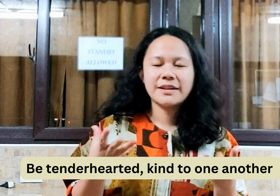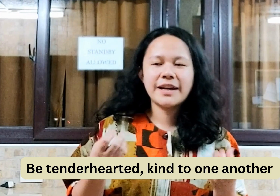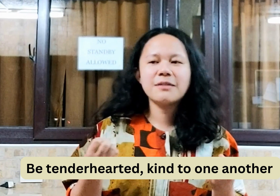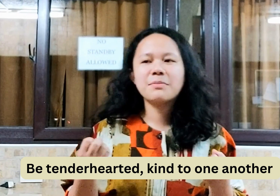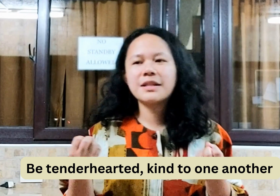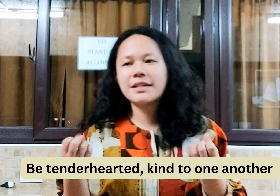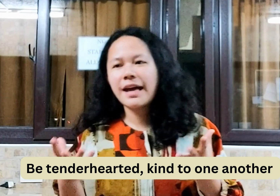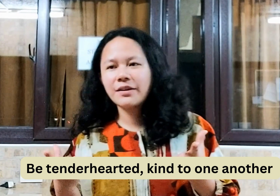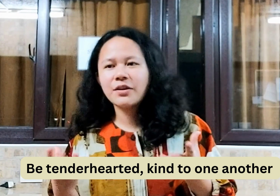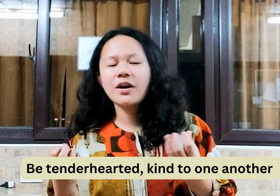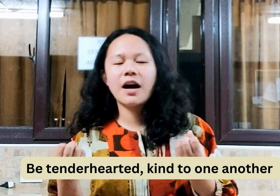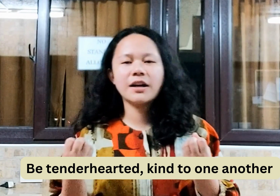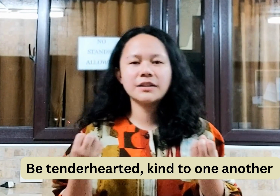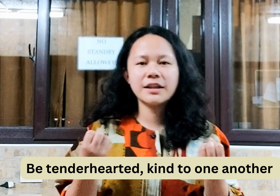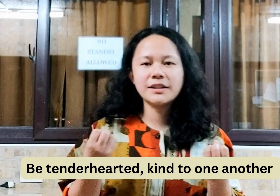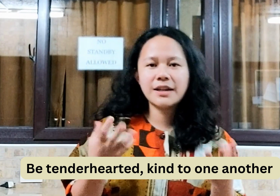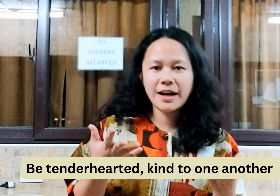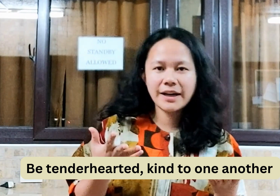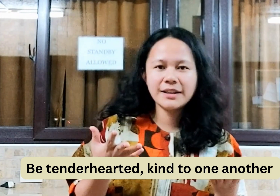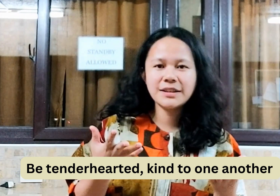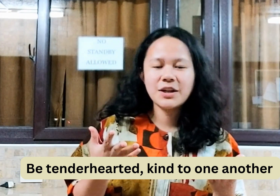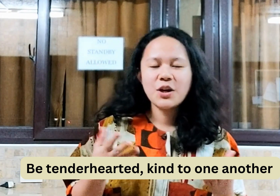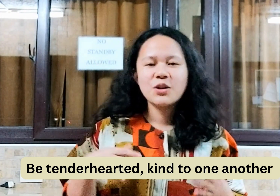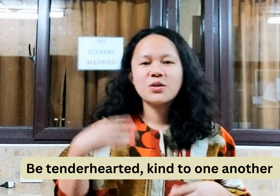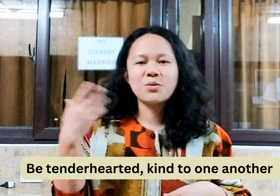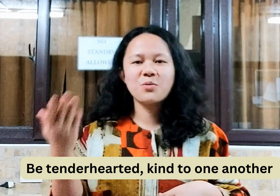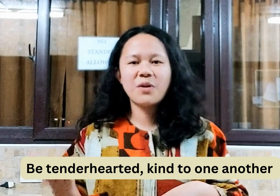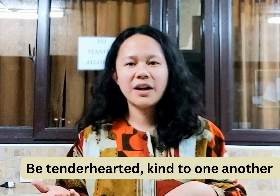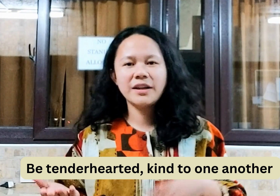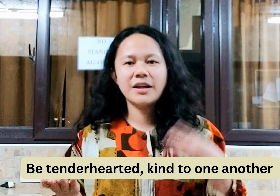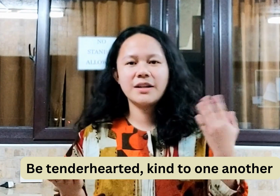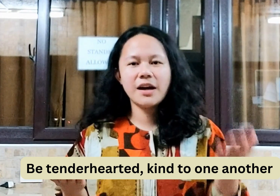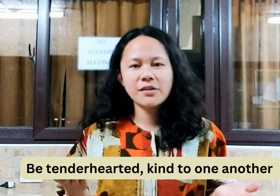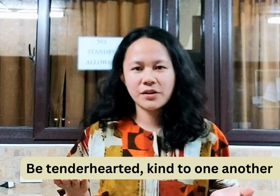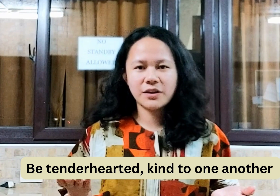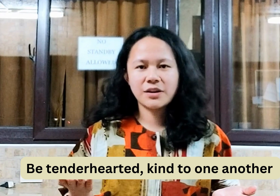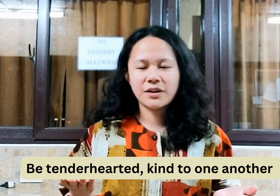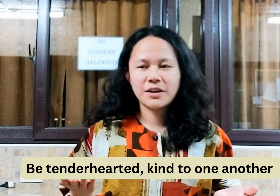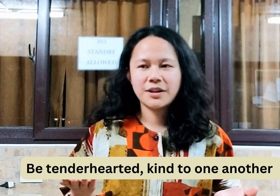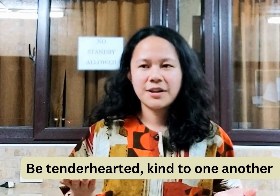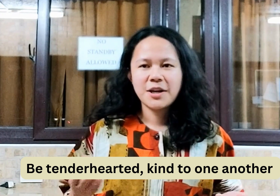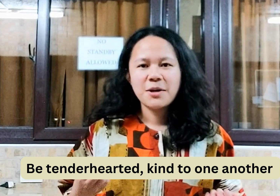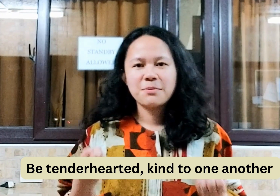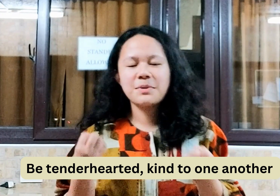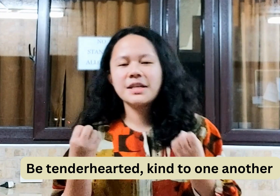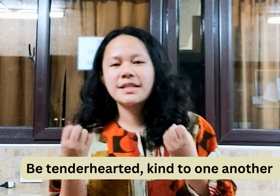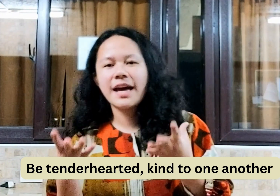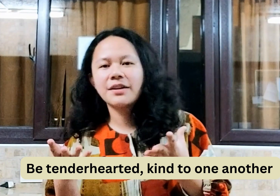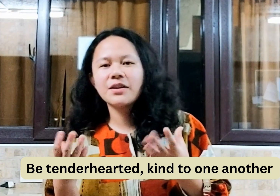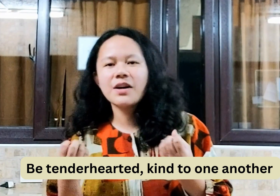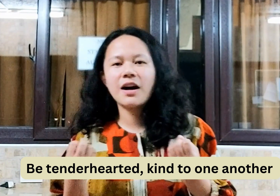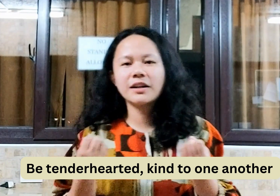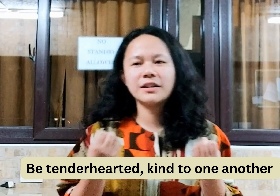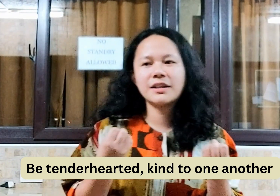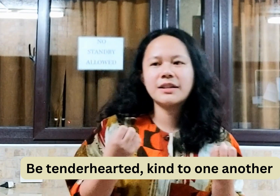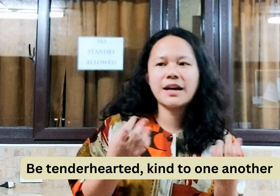Again, be tender-hearted, kind to one another. Be tender-hearted,